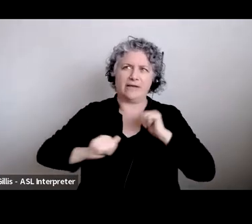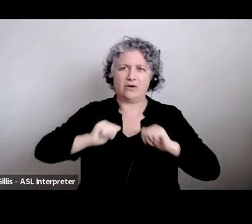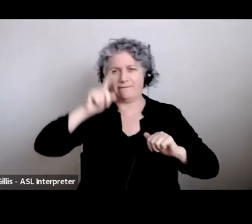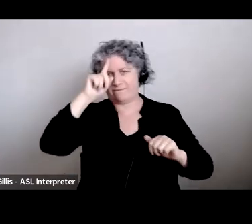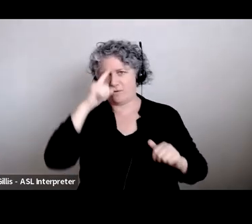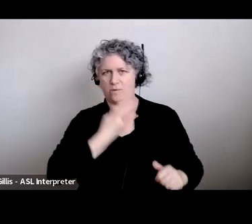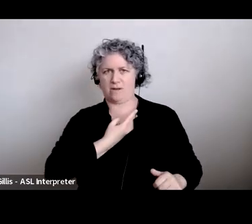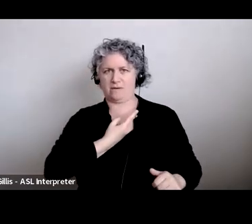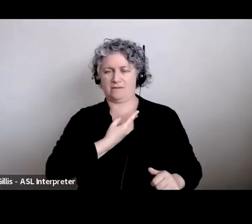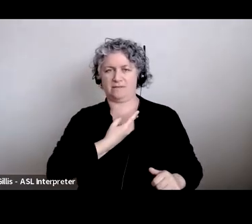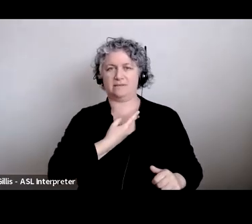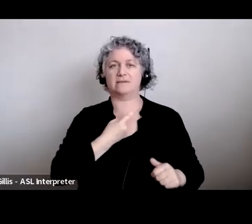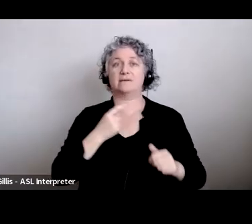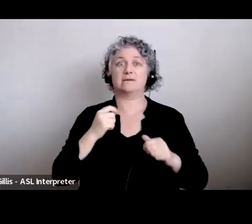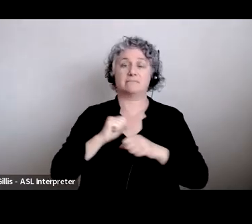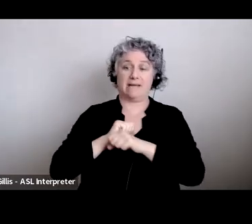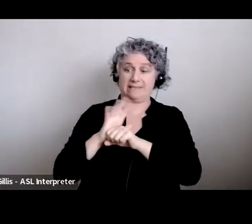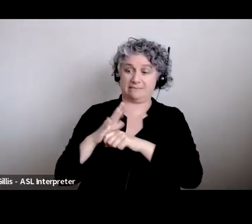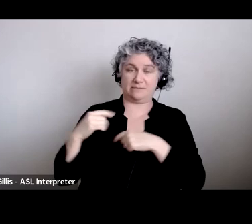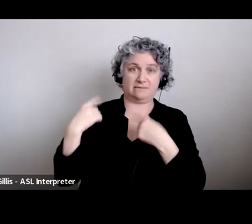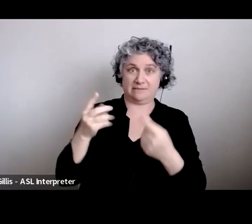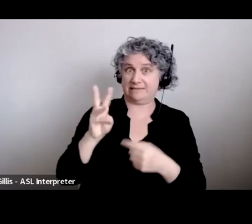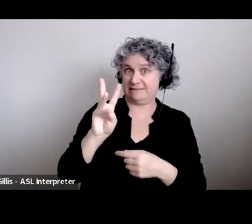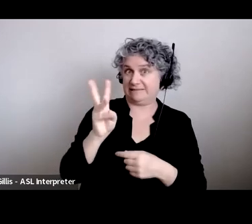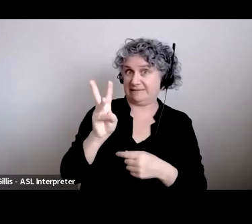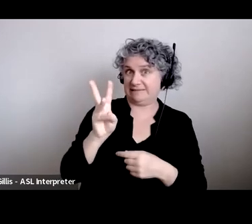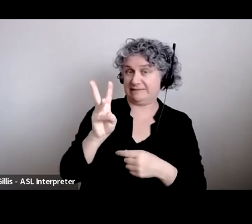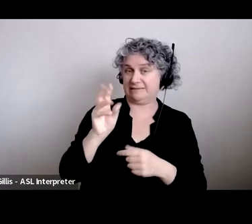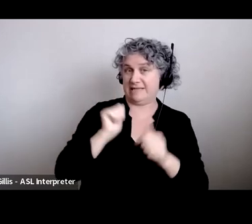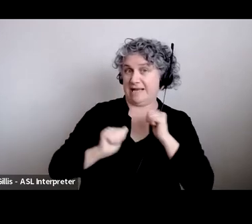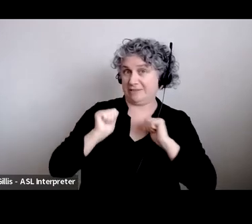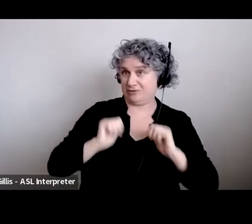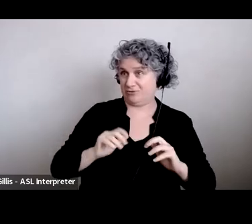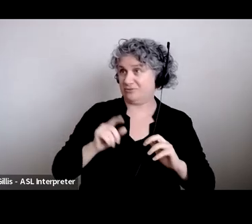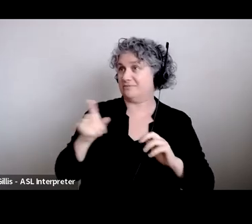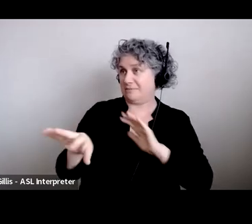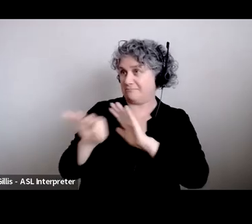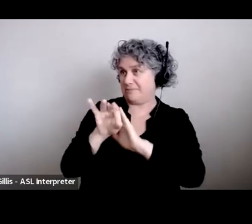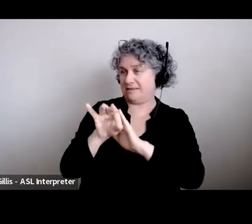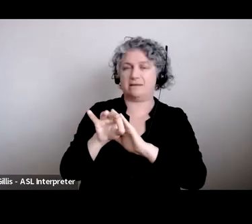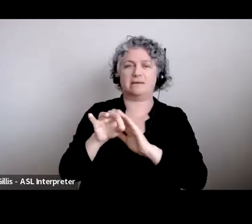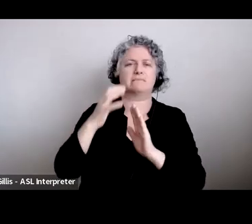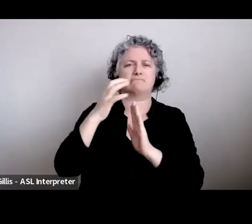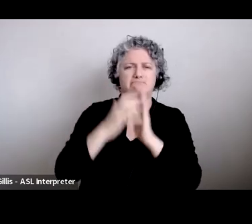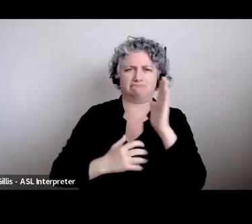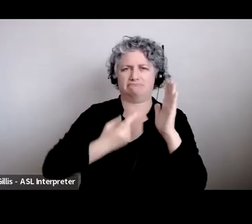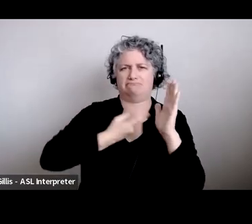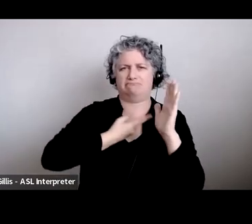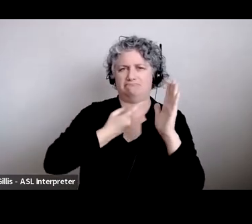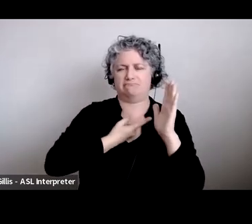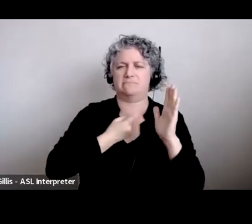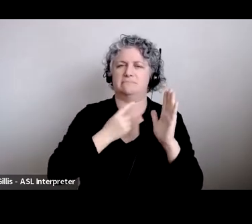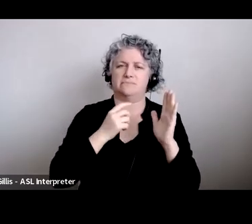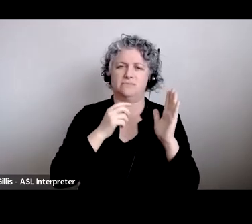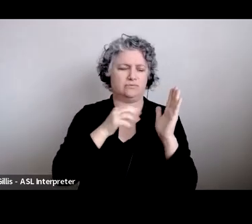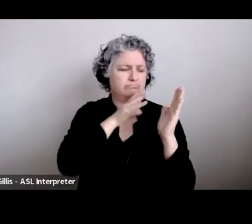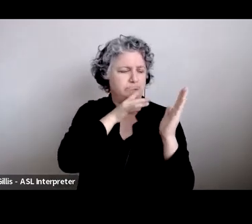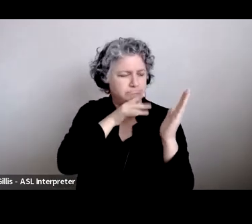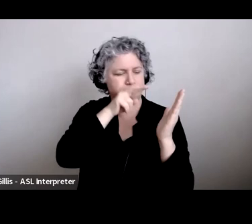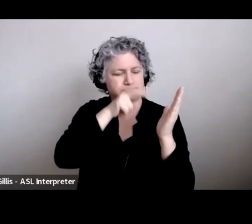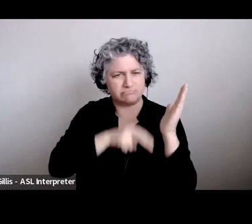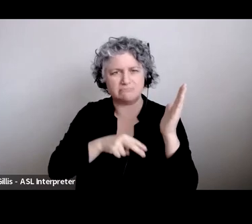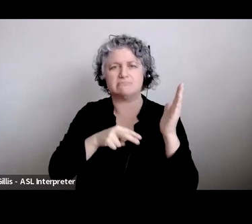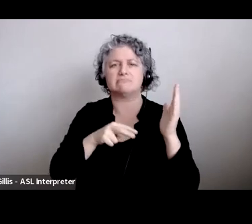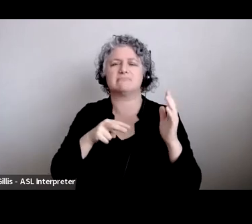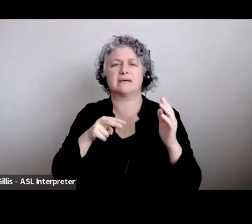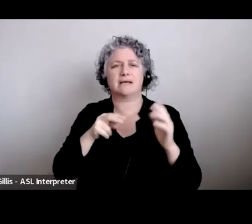actors in, and they got to pick a monologue that they wanted to do and work on. And then I brought in 2 other directors and myself, and we filmed them with a film